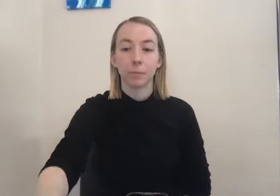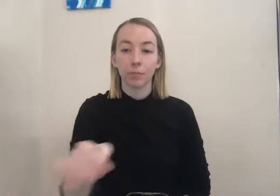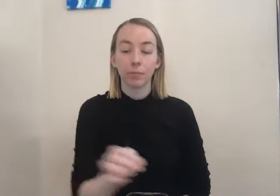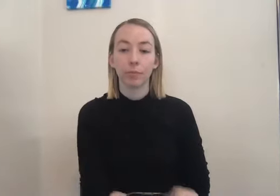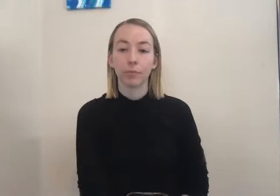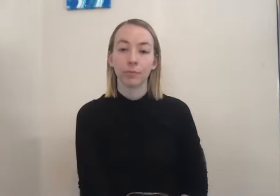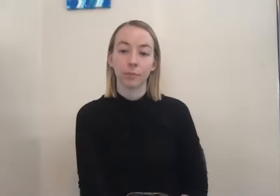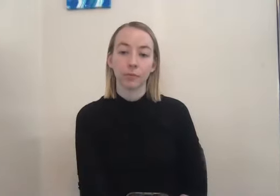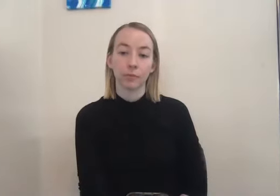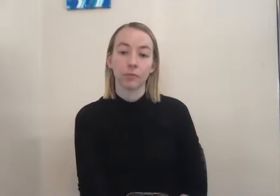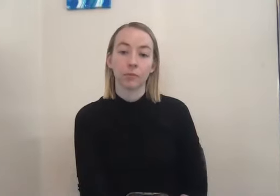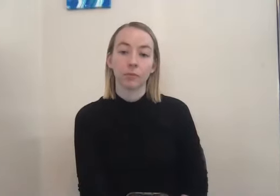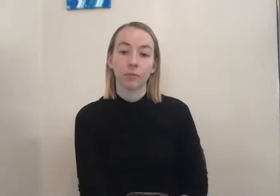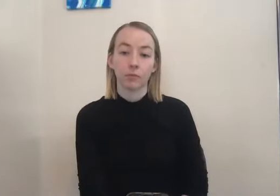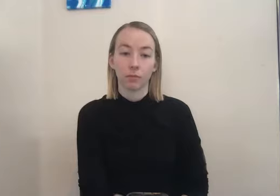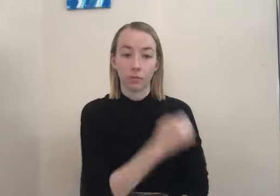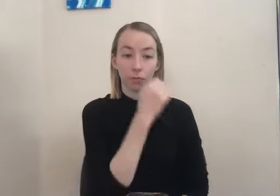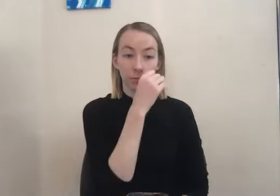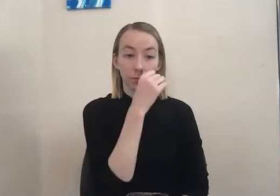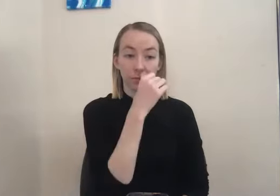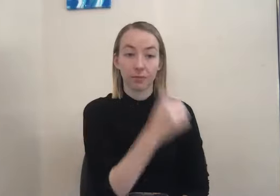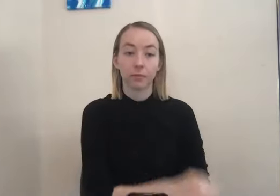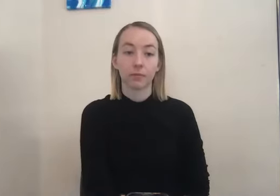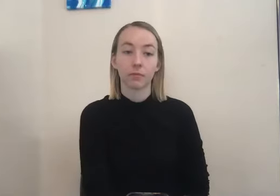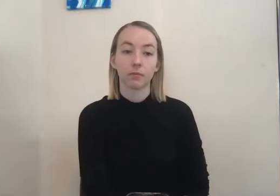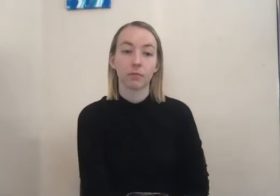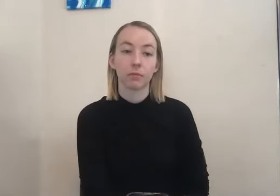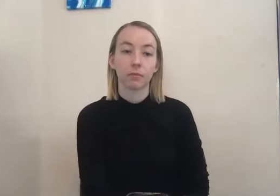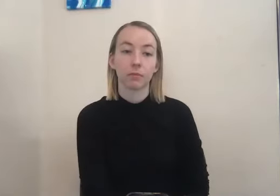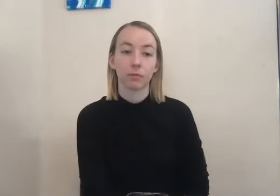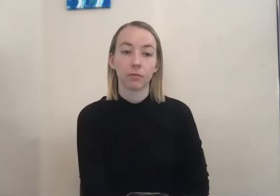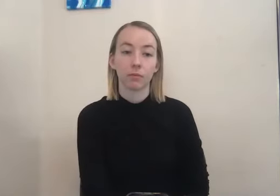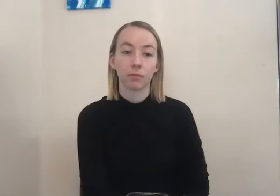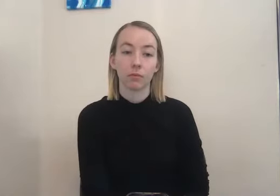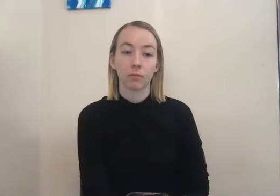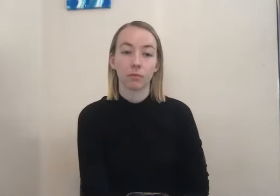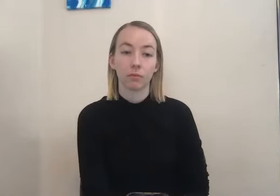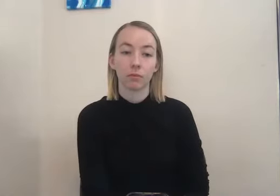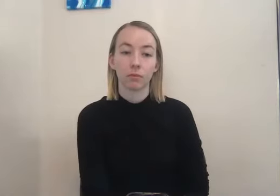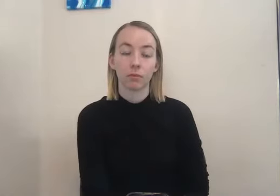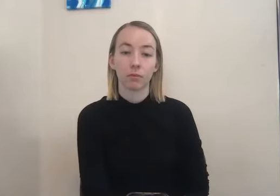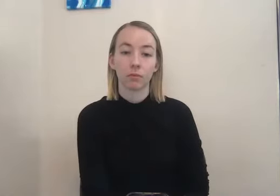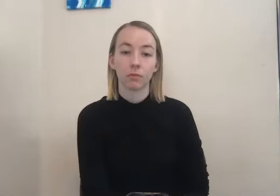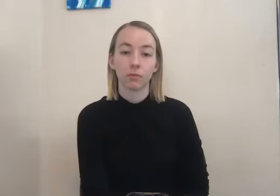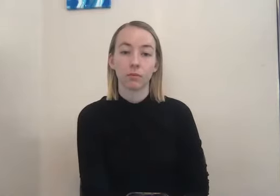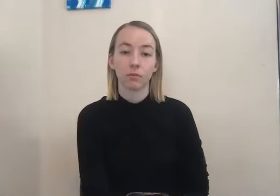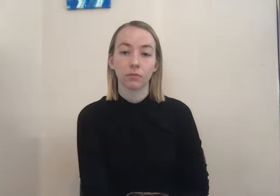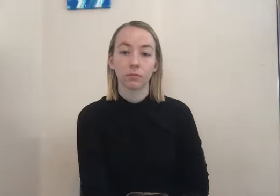I know now, I blamed myself for this illness. It must have been my fault. And I don't know where I picked that up, to be honest, but